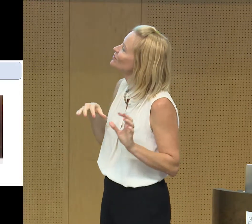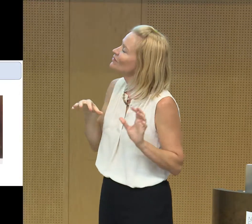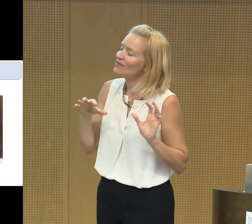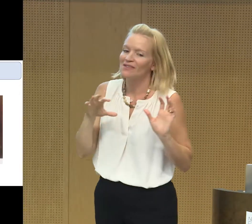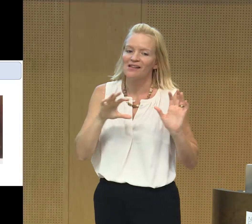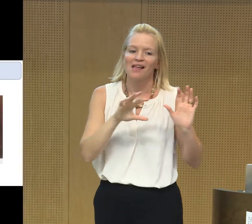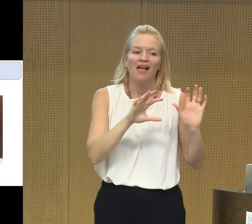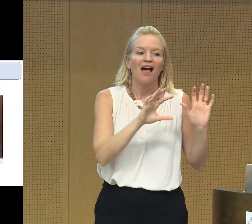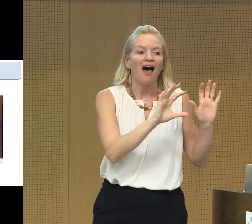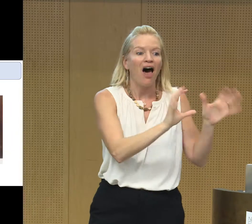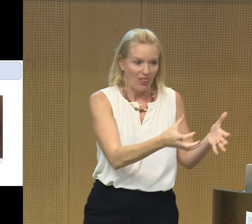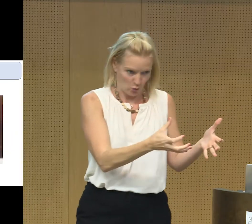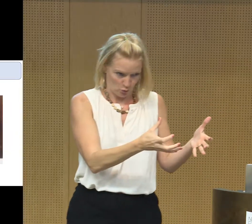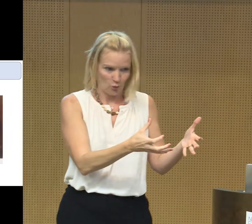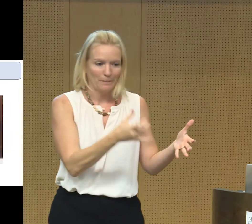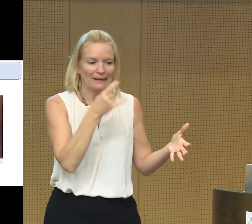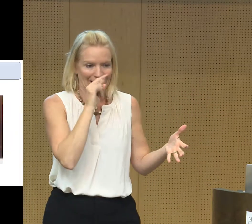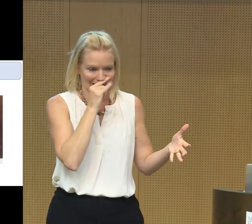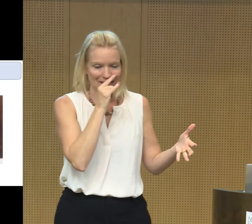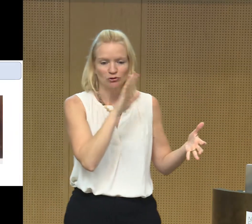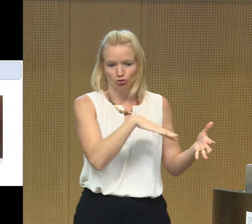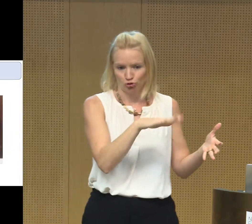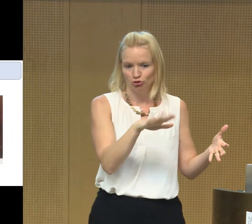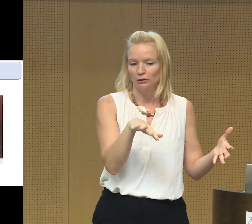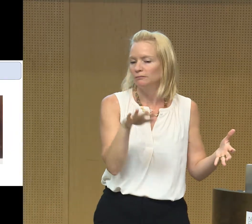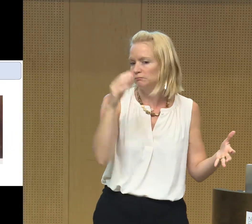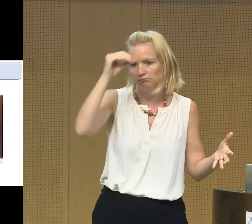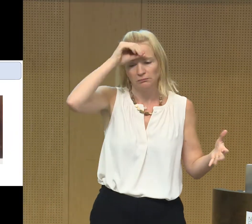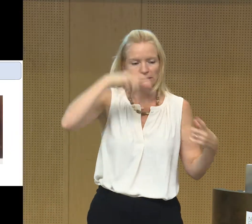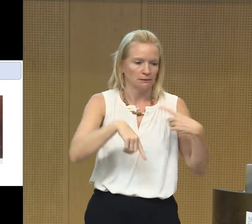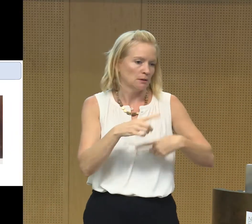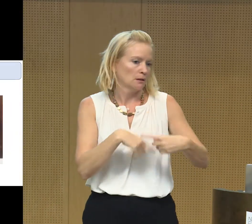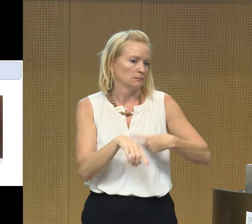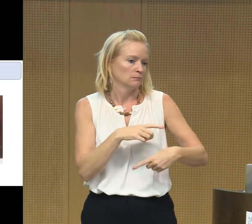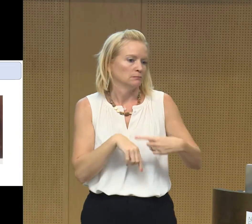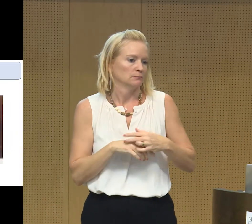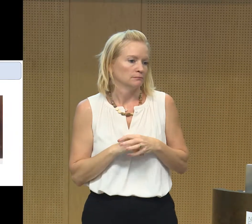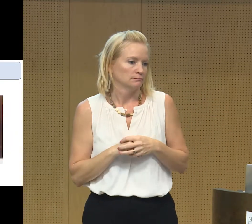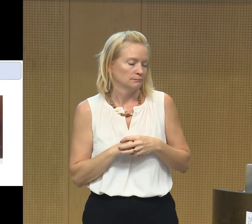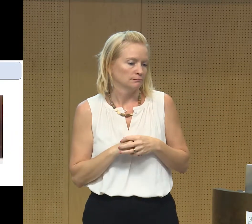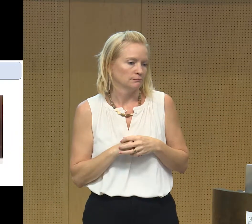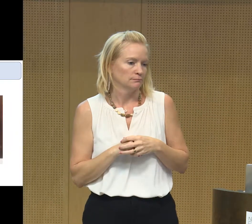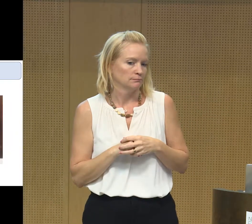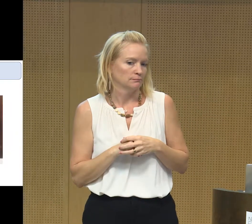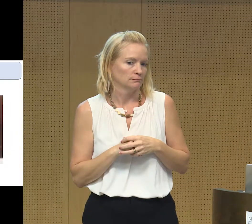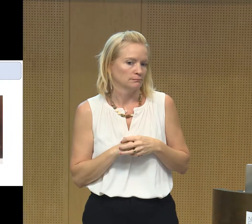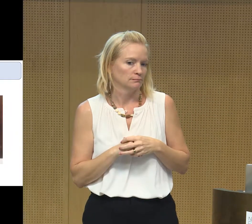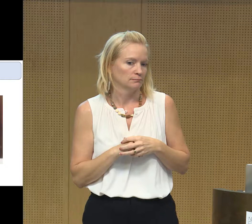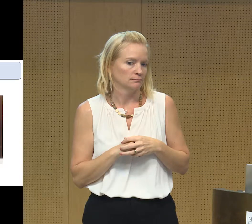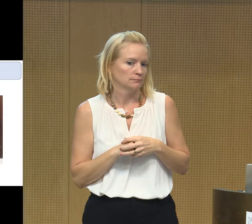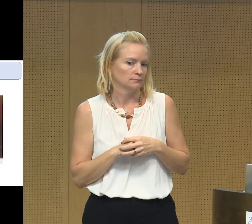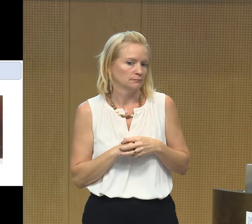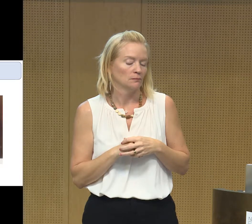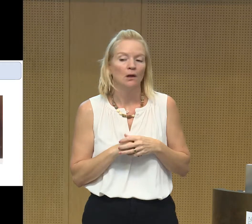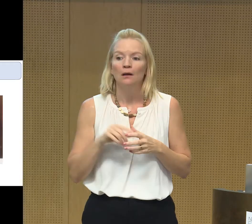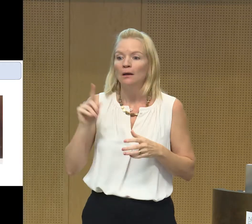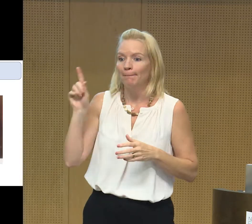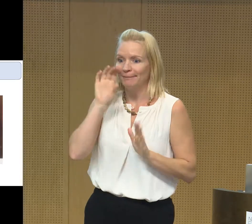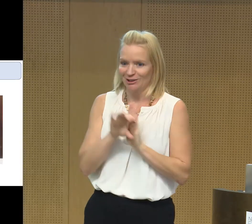are children who have no knowledge of sign language. So if you look